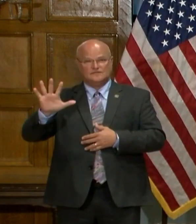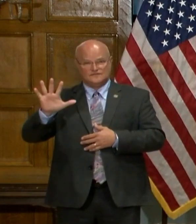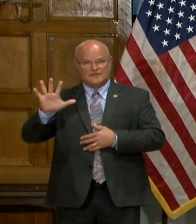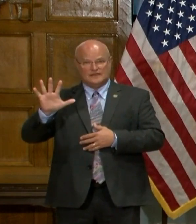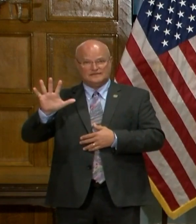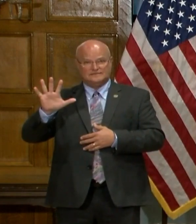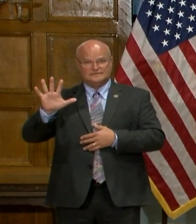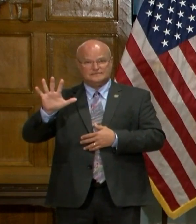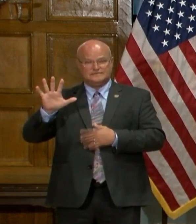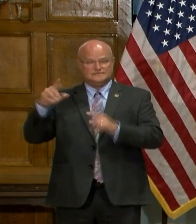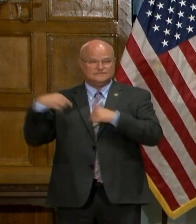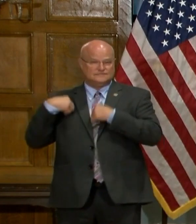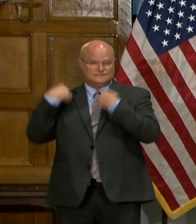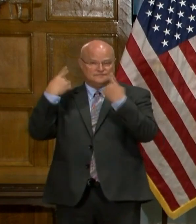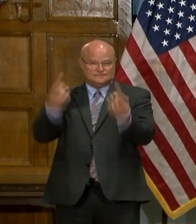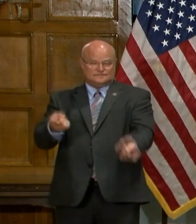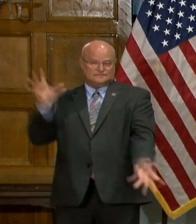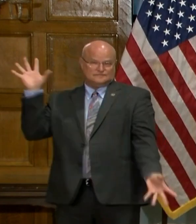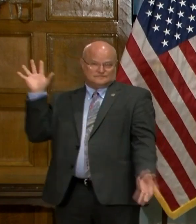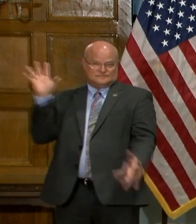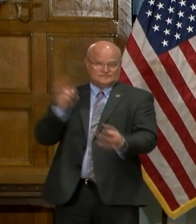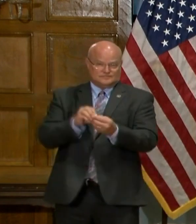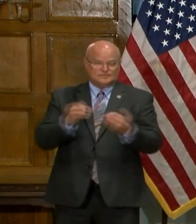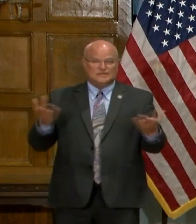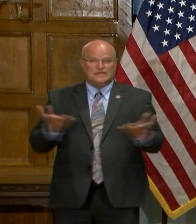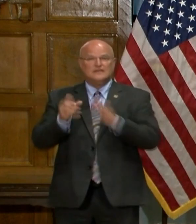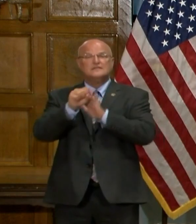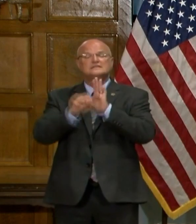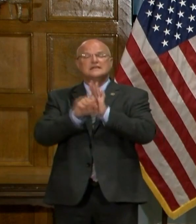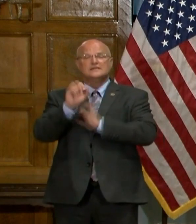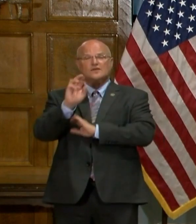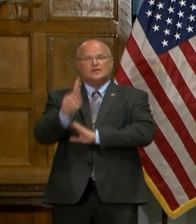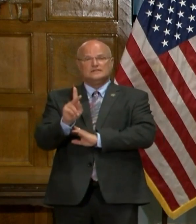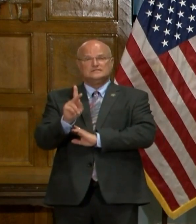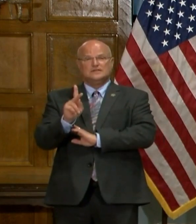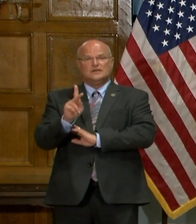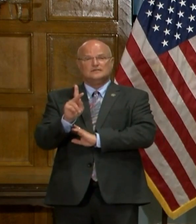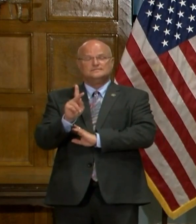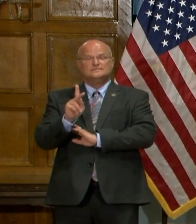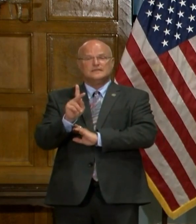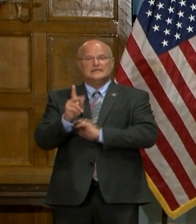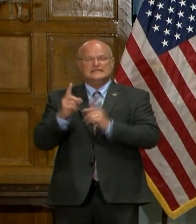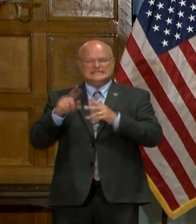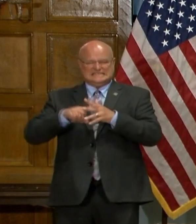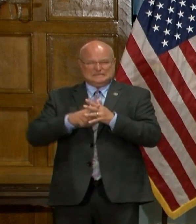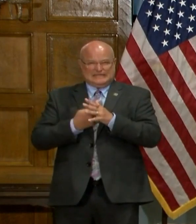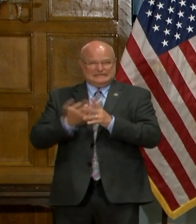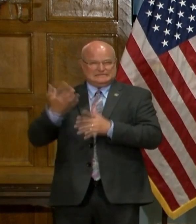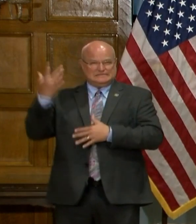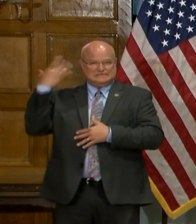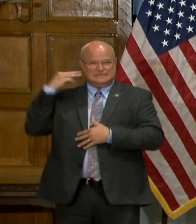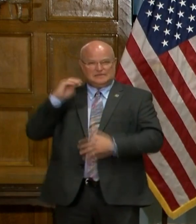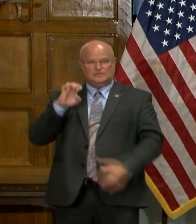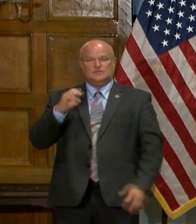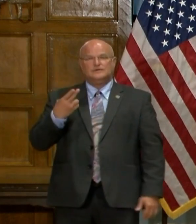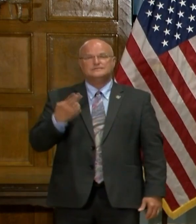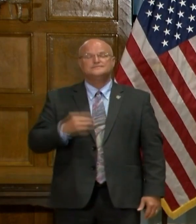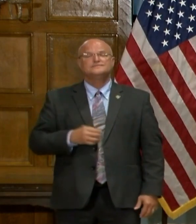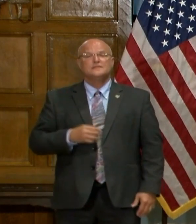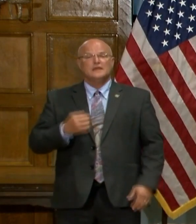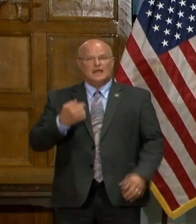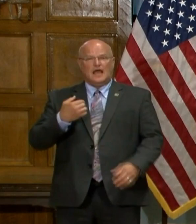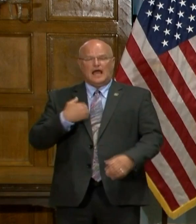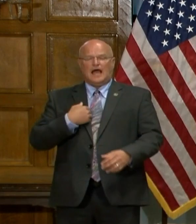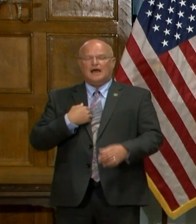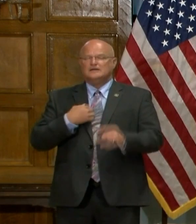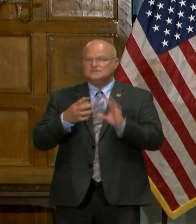17,375 cases cumulative here in the state of Arkansas since the pandemic began. I'll